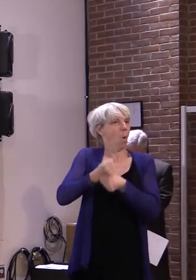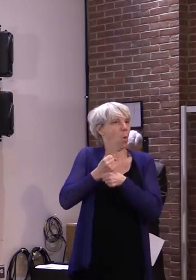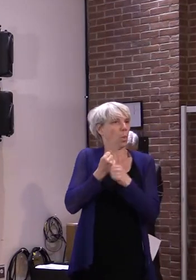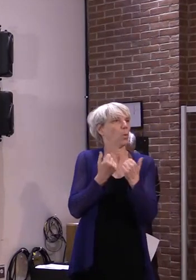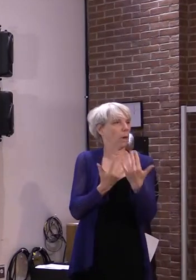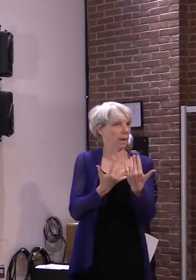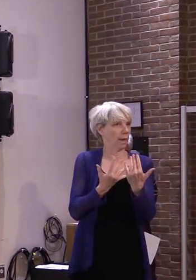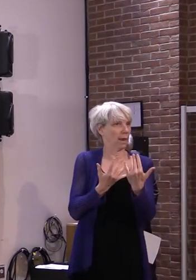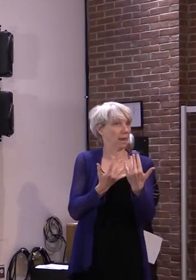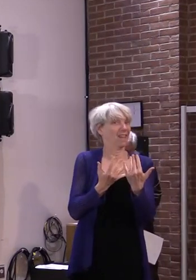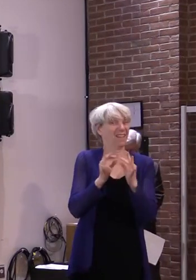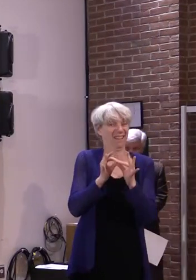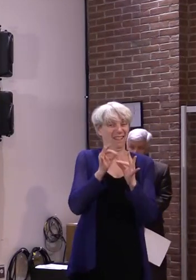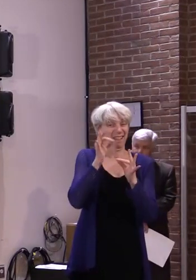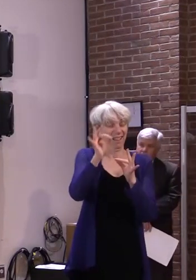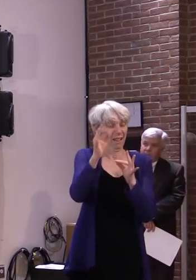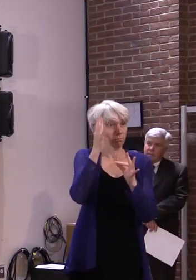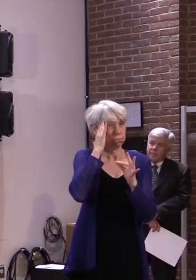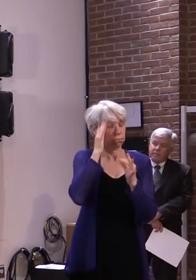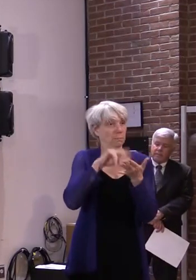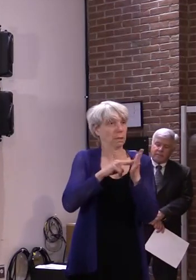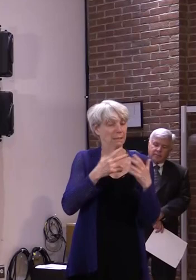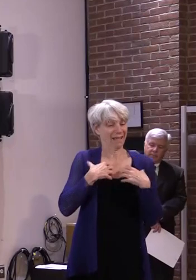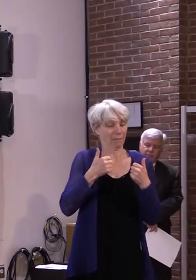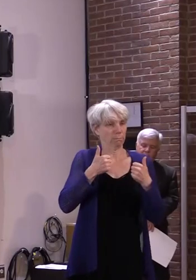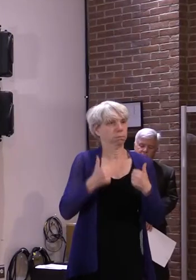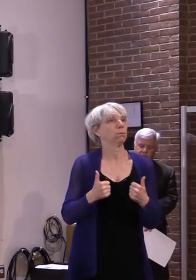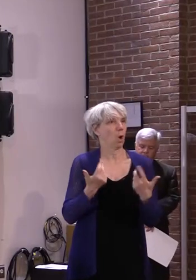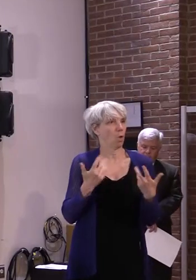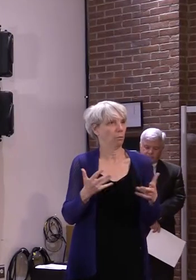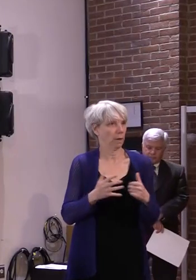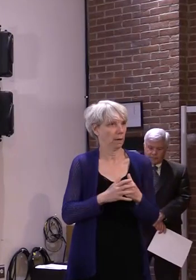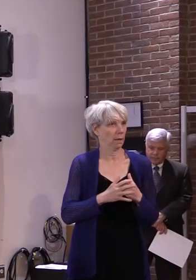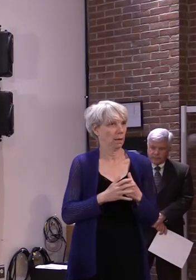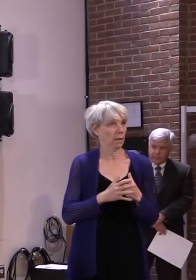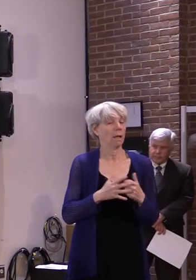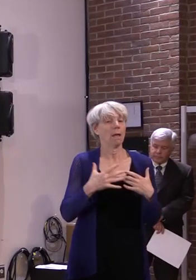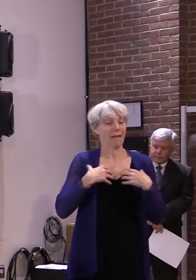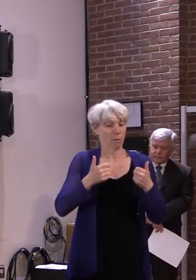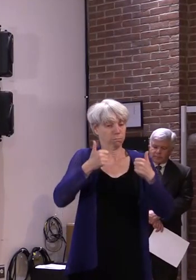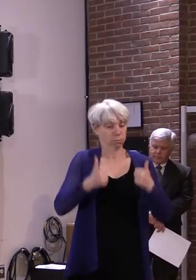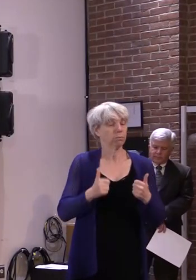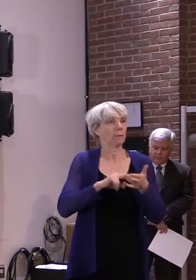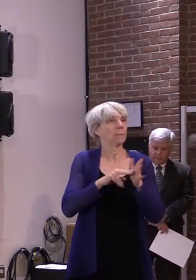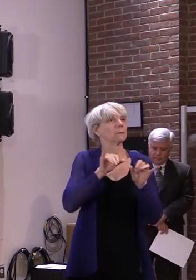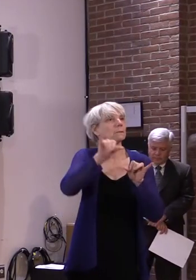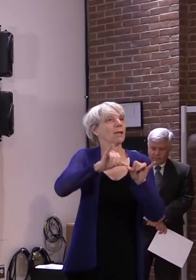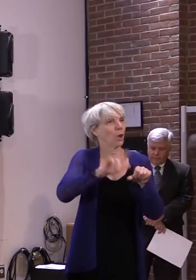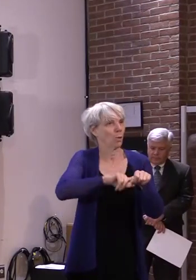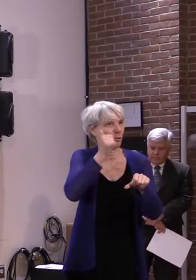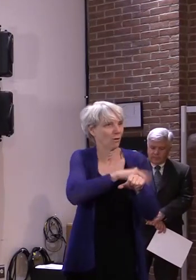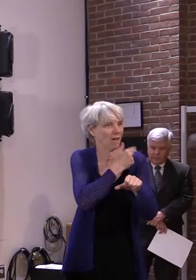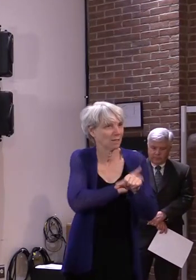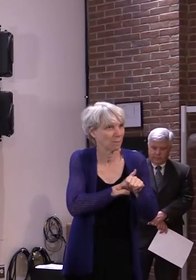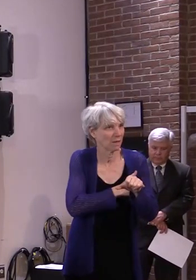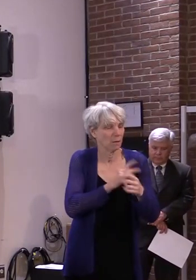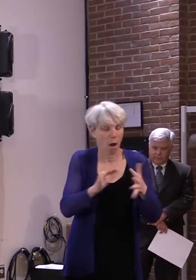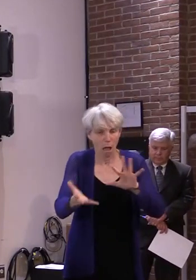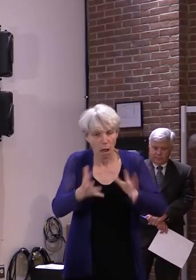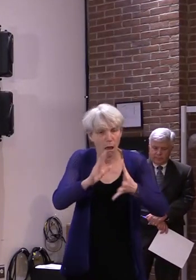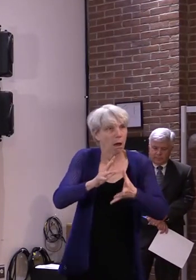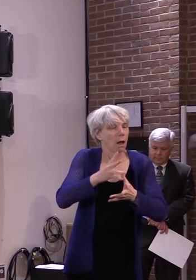more stays, longer stays in the hospital and more complex needs. We were